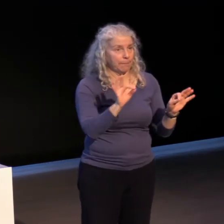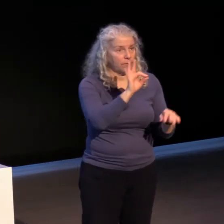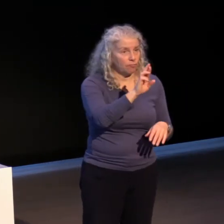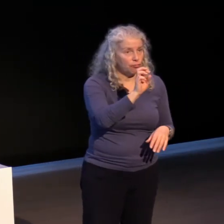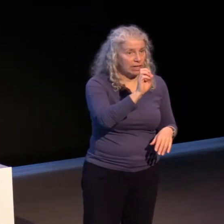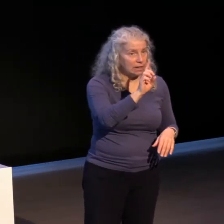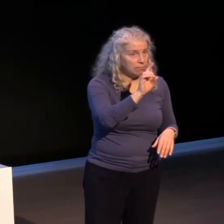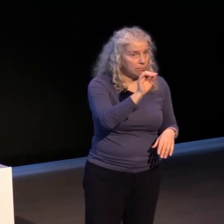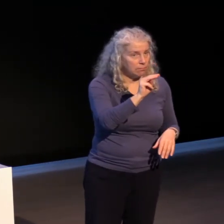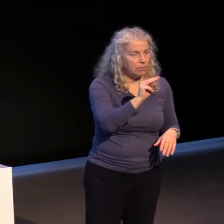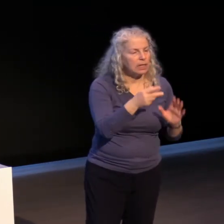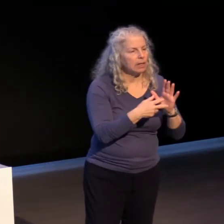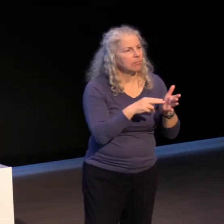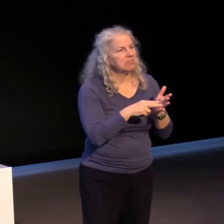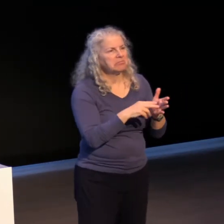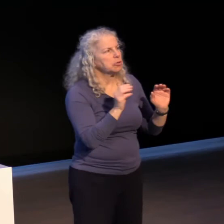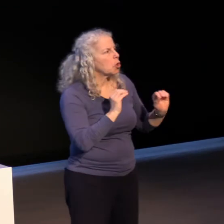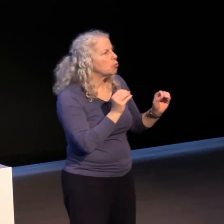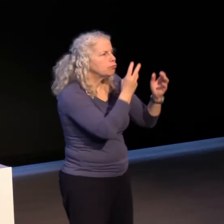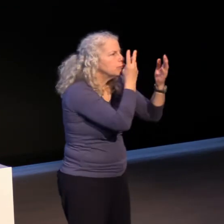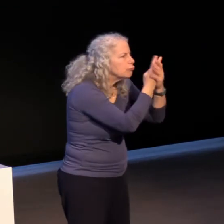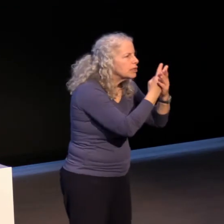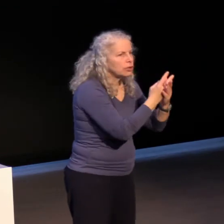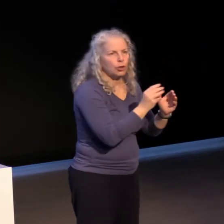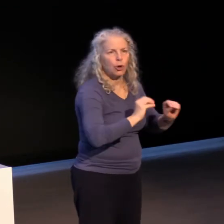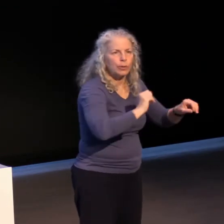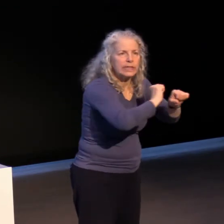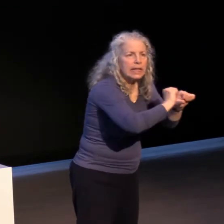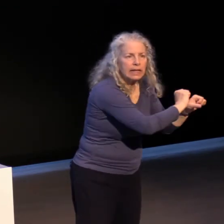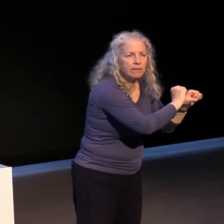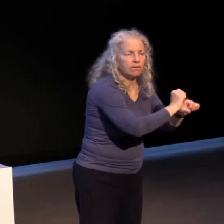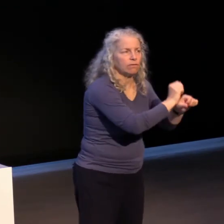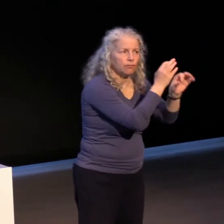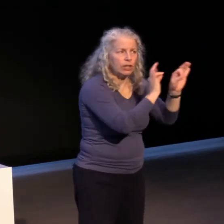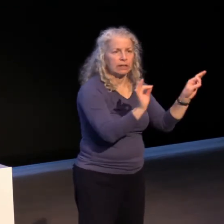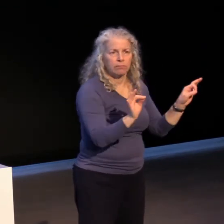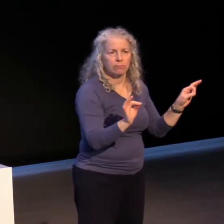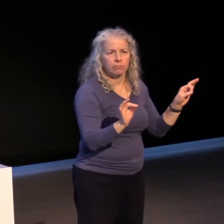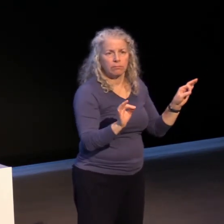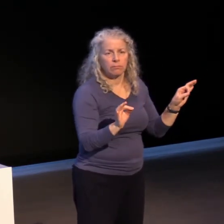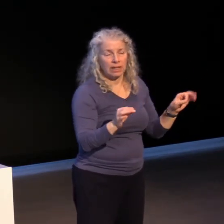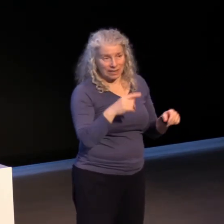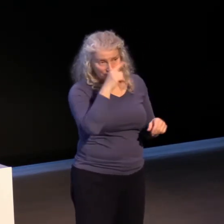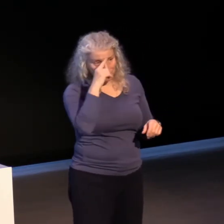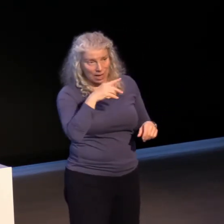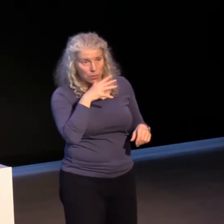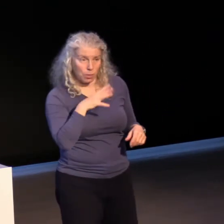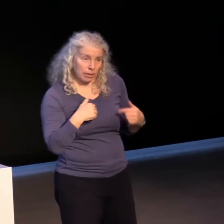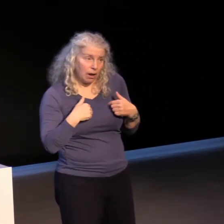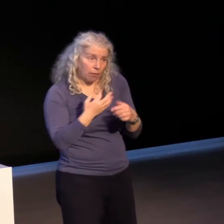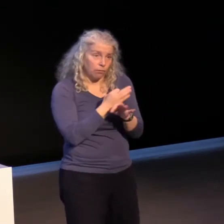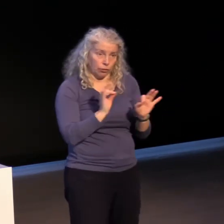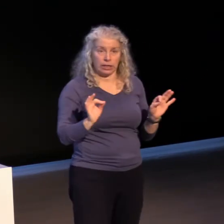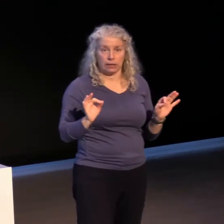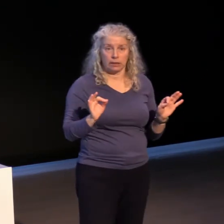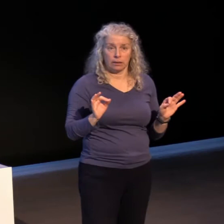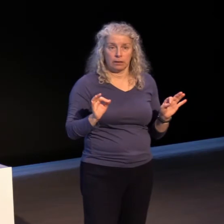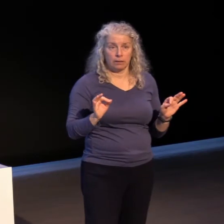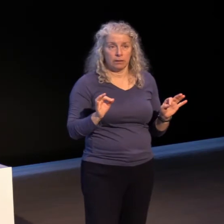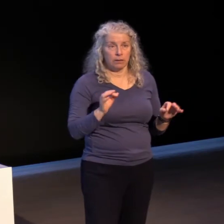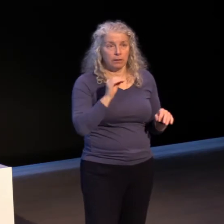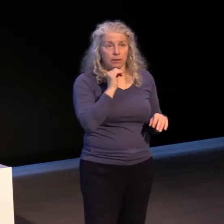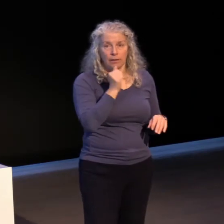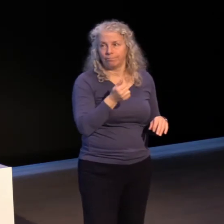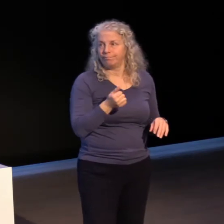state of not being imprisoned or enslaved. Technically, as a Black woman, I am free. I mean, I don't live